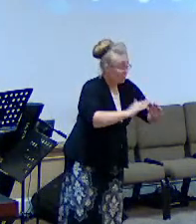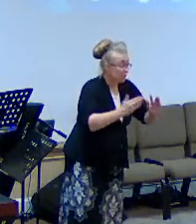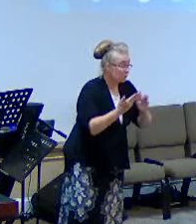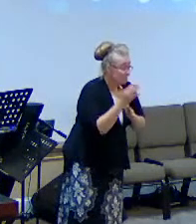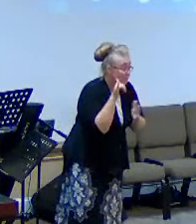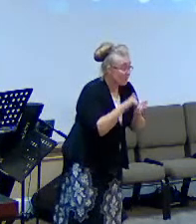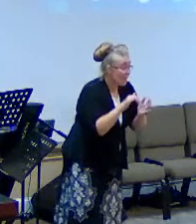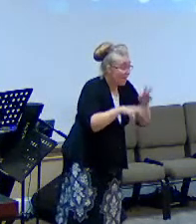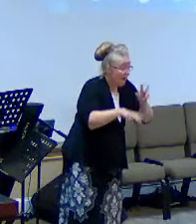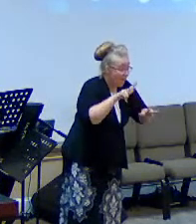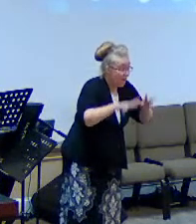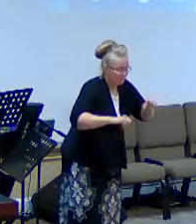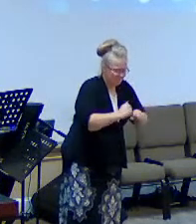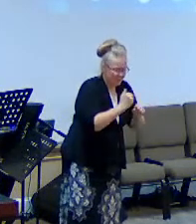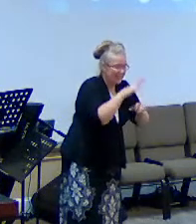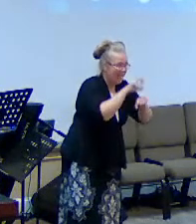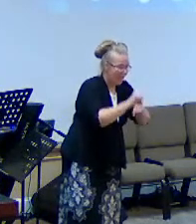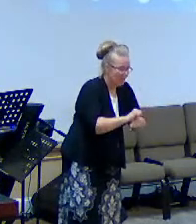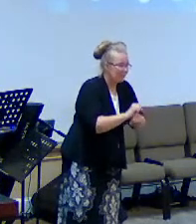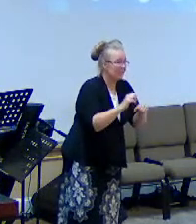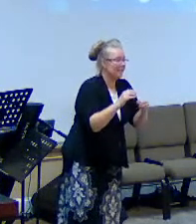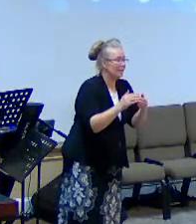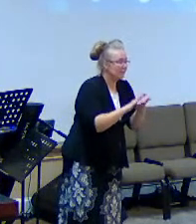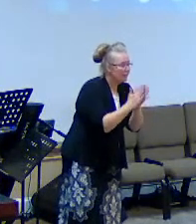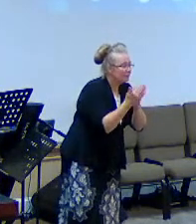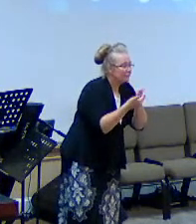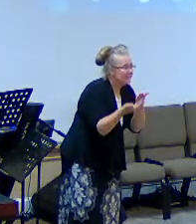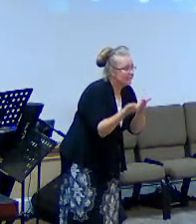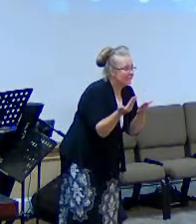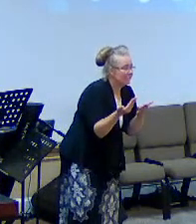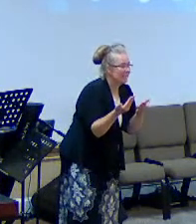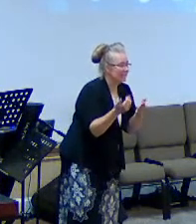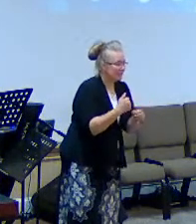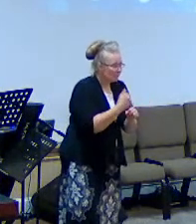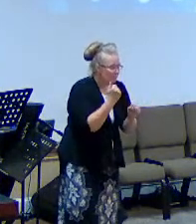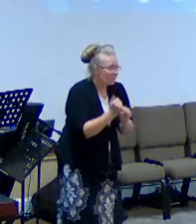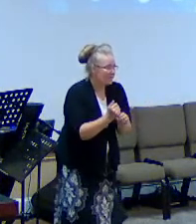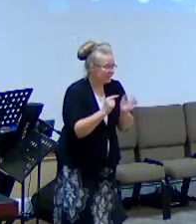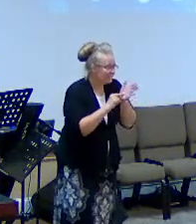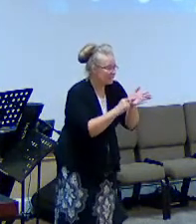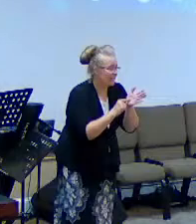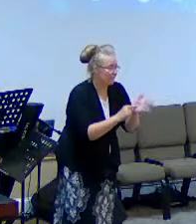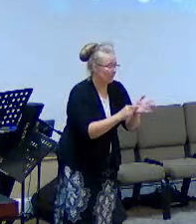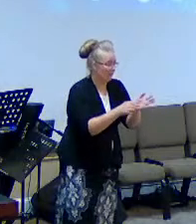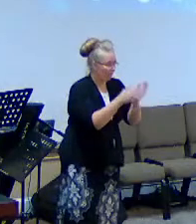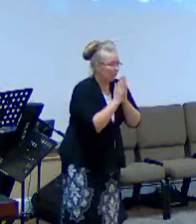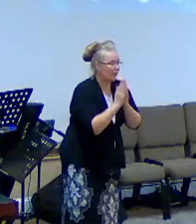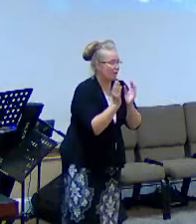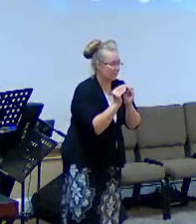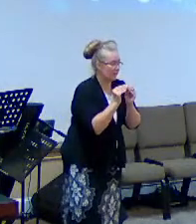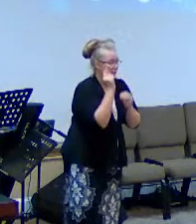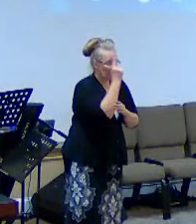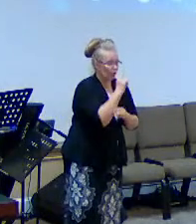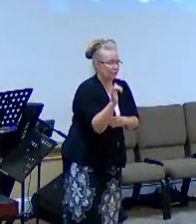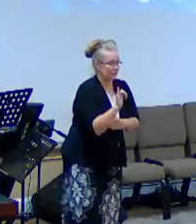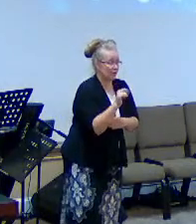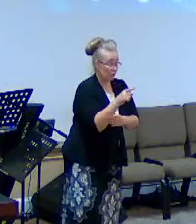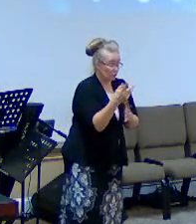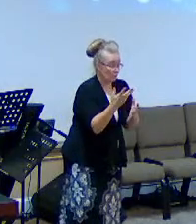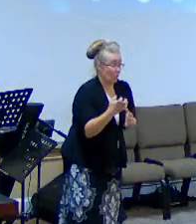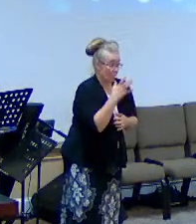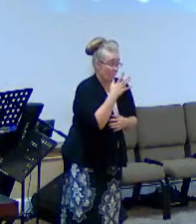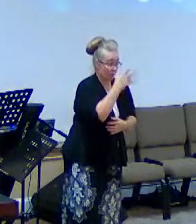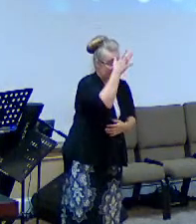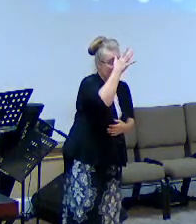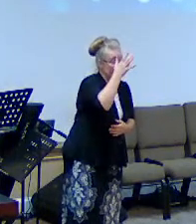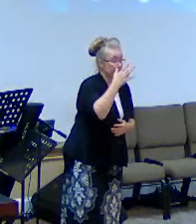You'll make it a habit. You'll make it easy. And you just set the tone. You set the example of what that prayer meeting looks like, that you want it to look like, Mom and